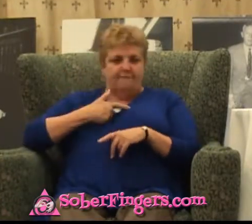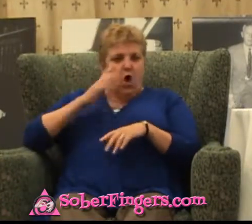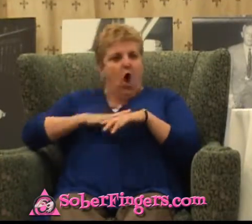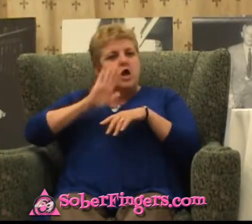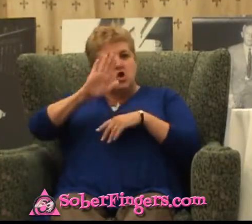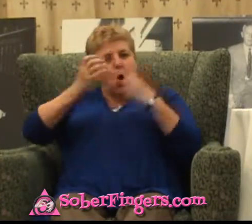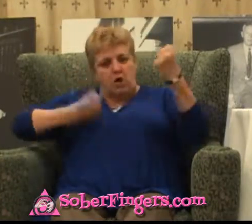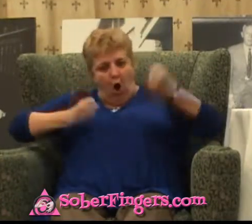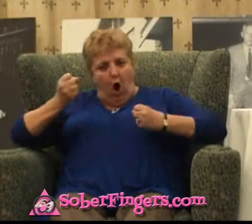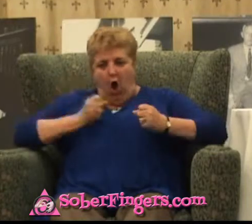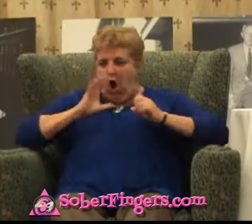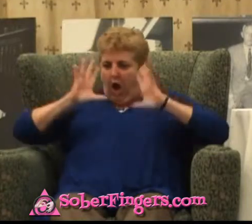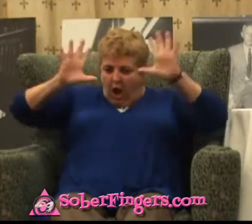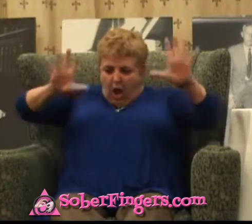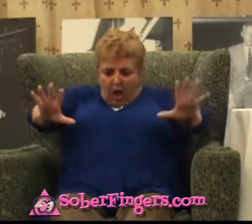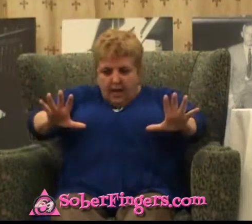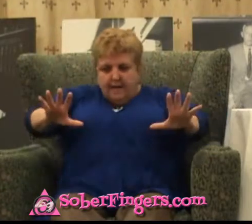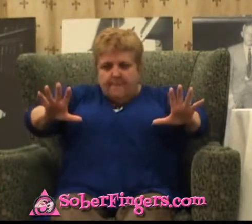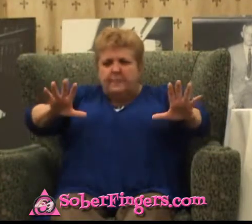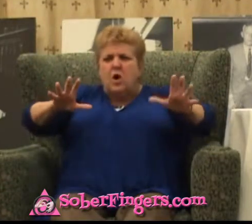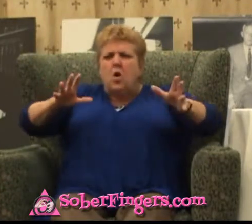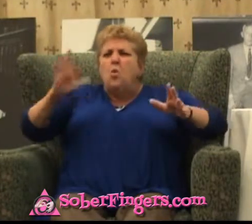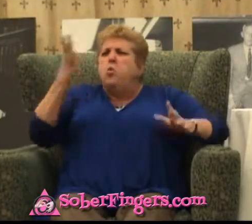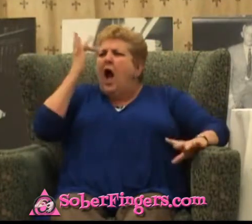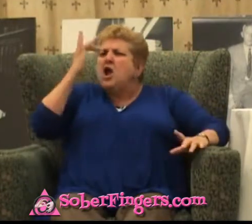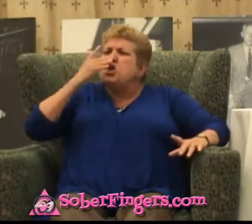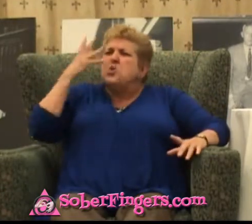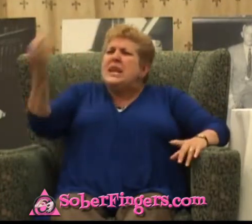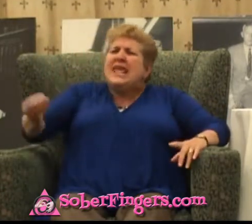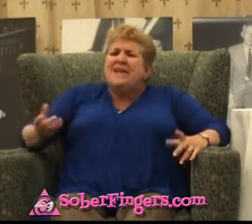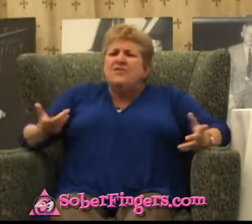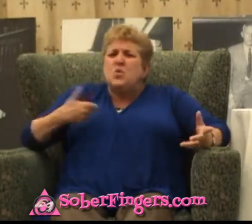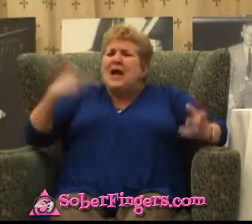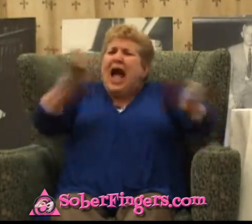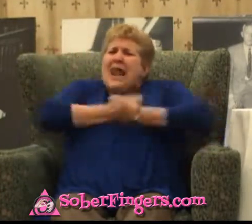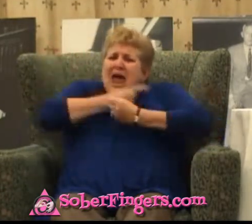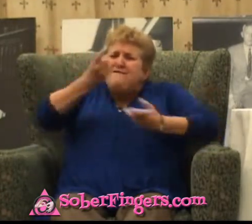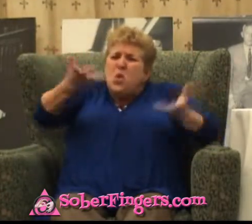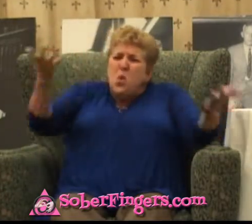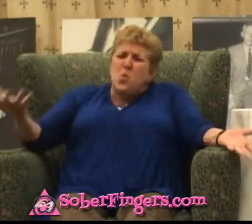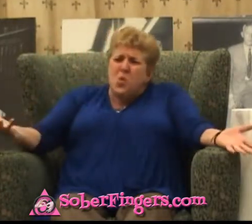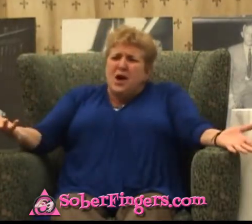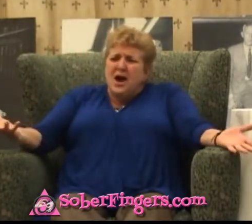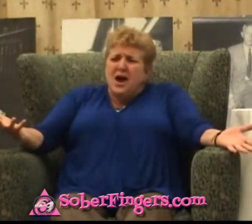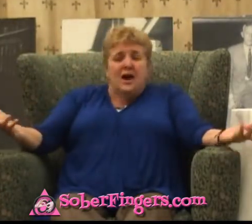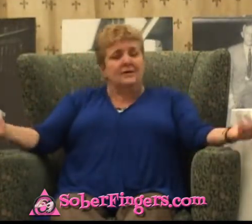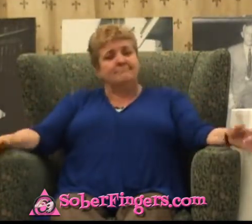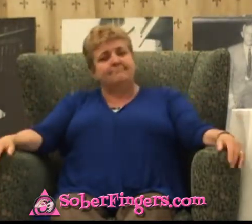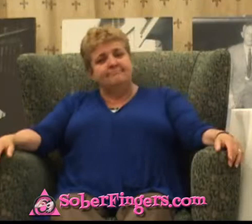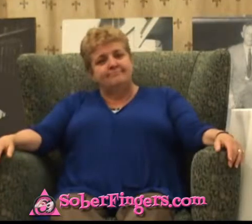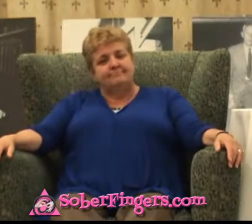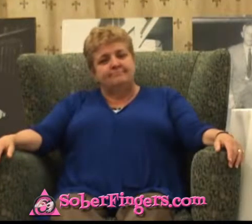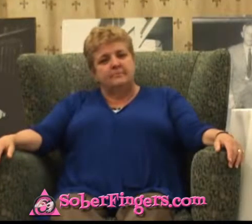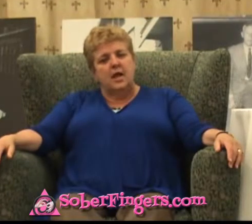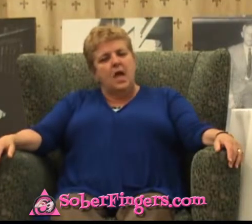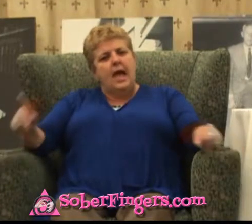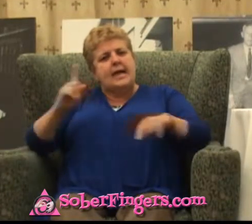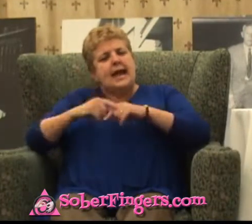car, and I'm screaming, why are you leaving me? I love you! And I can't figure out why you guys